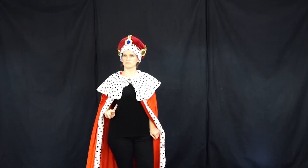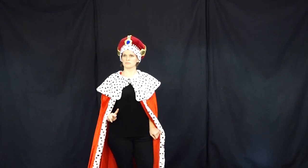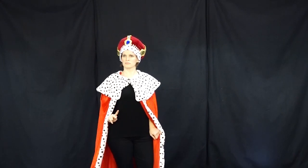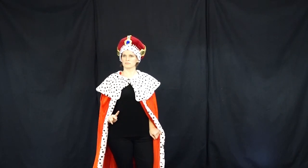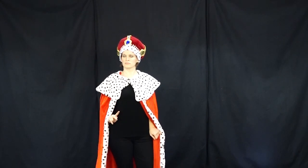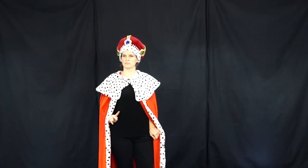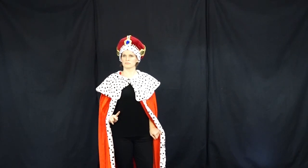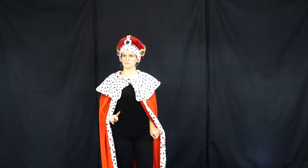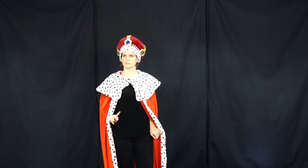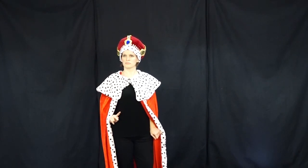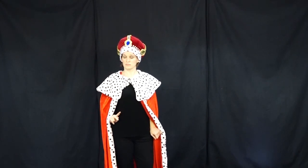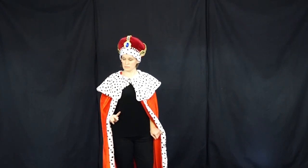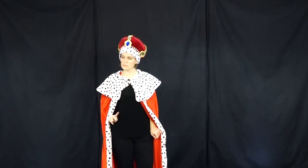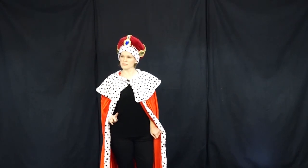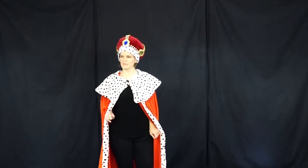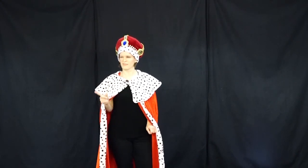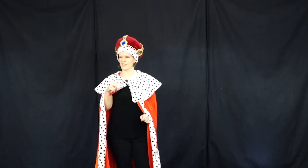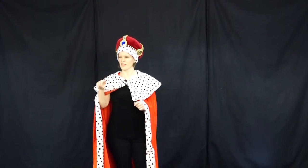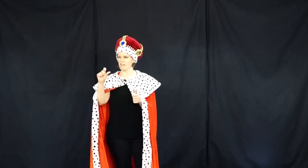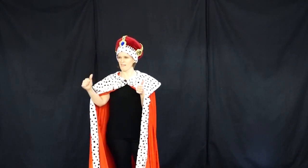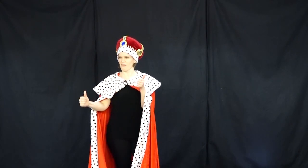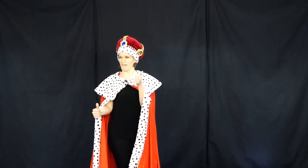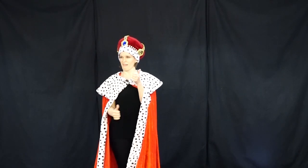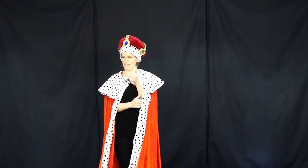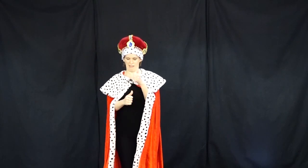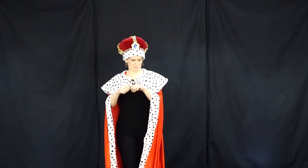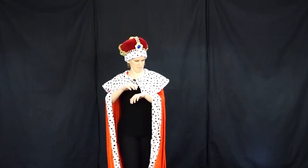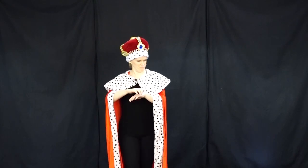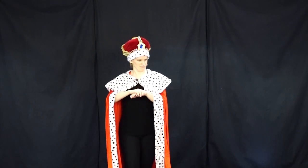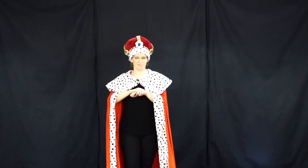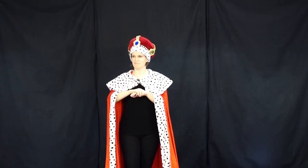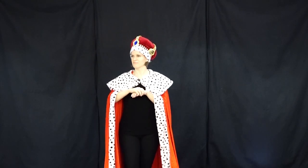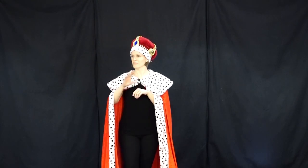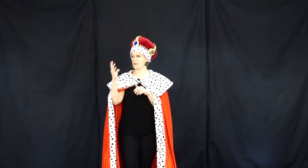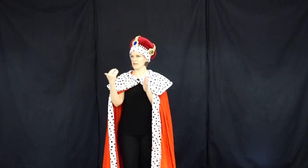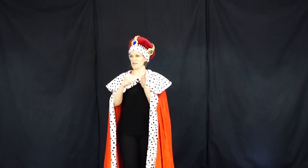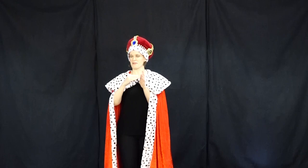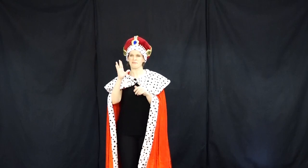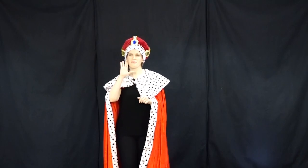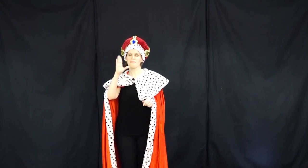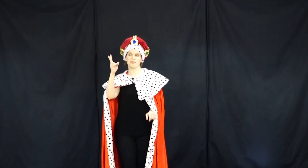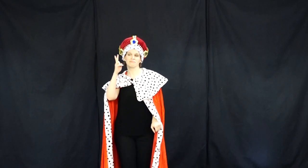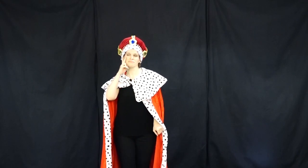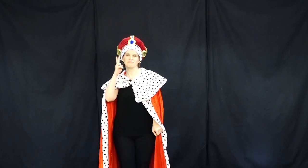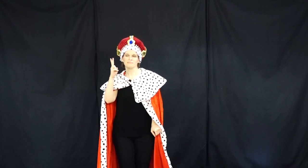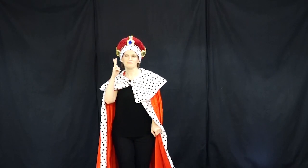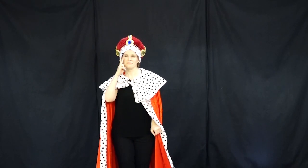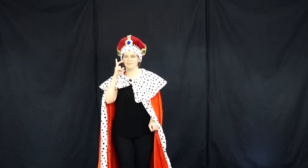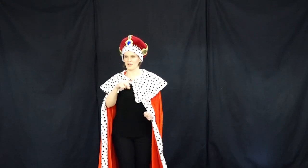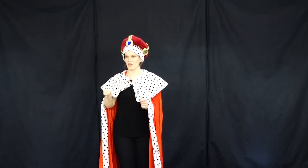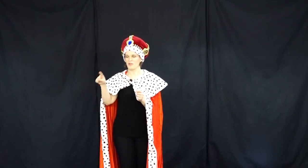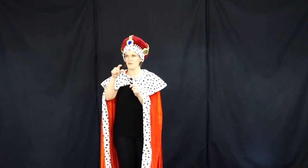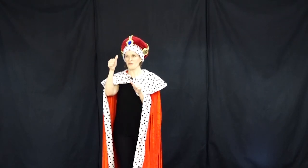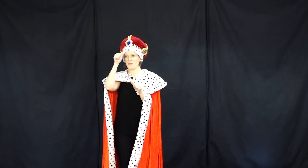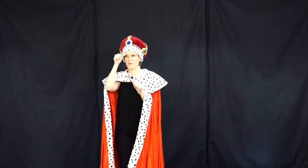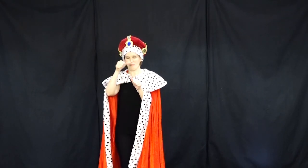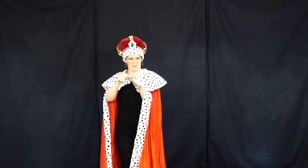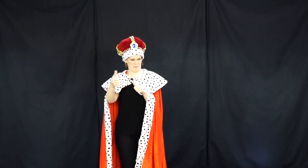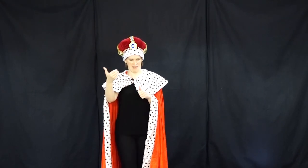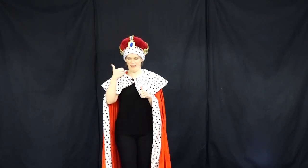man. You'll be back, soon you'll see. You remember you belong to